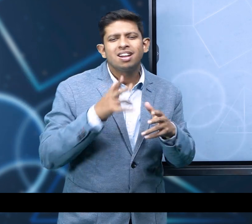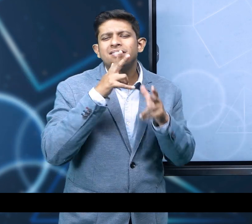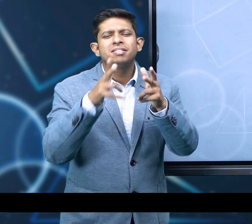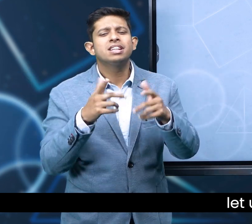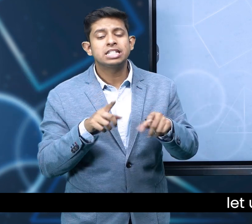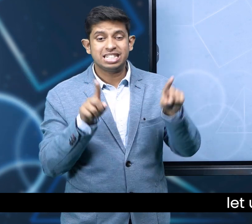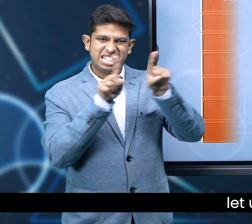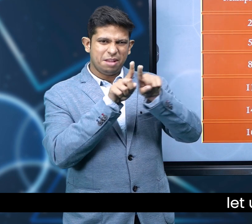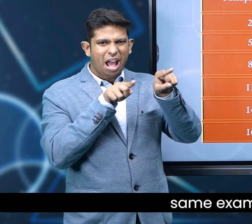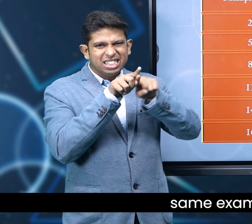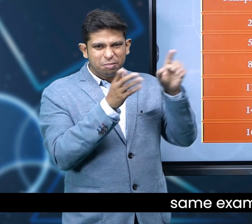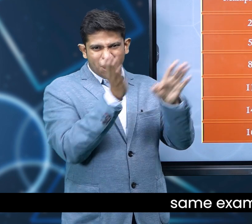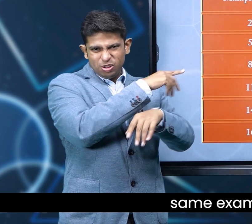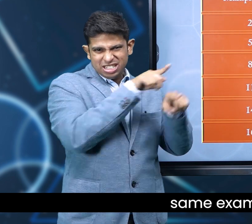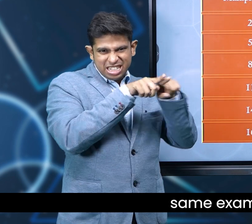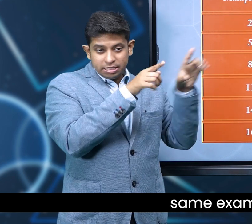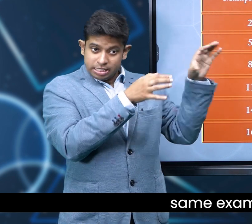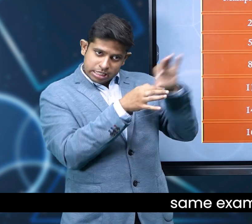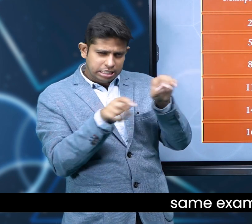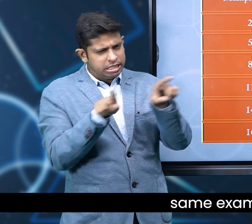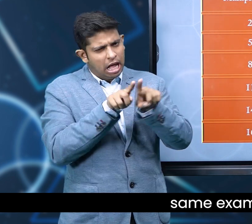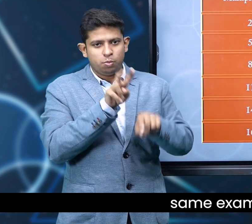Here, let us take the same example of number 28.